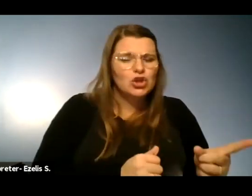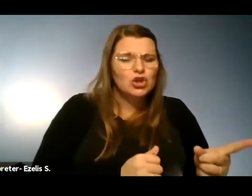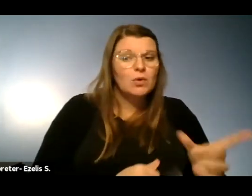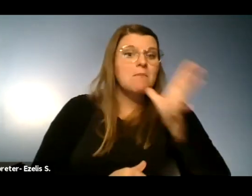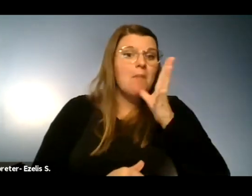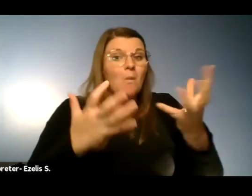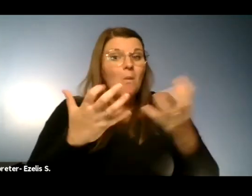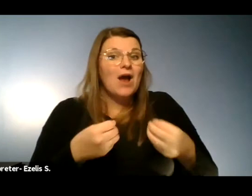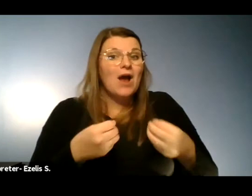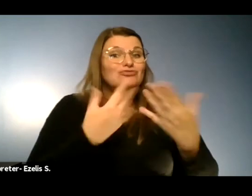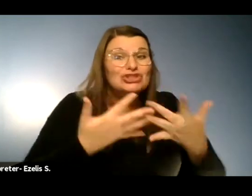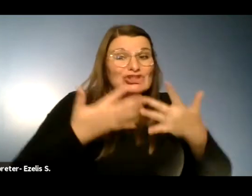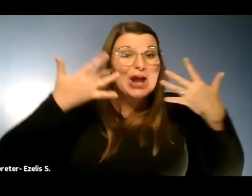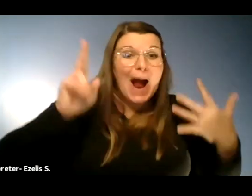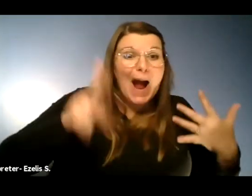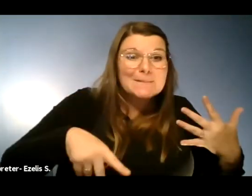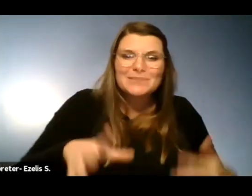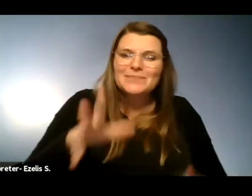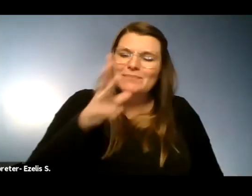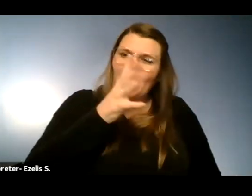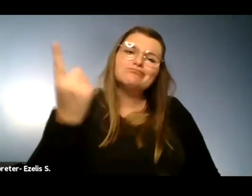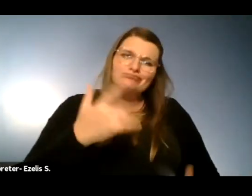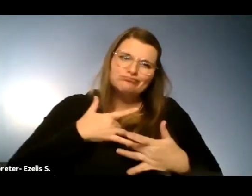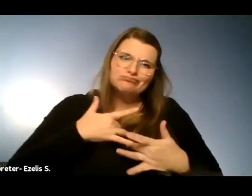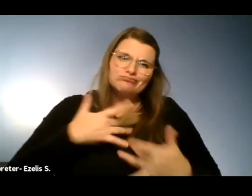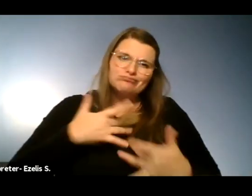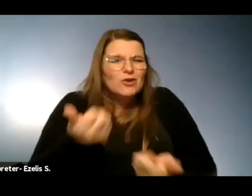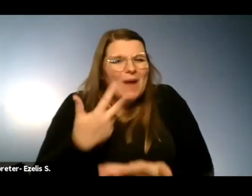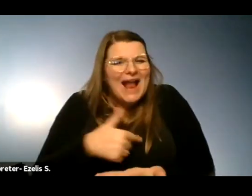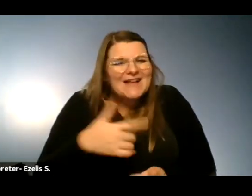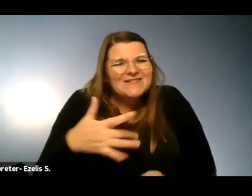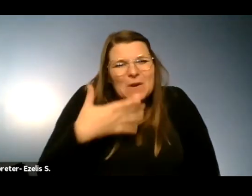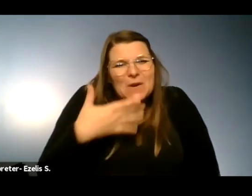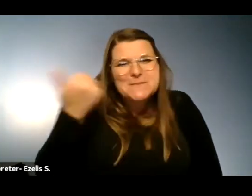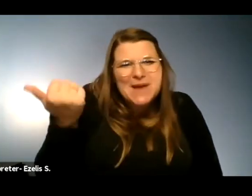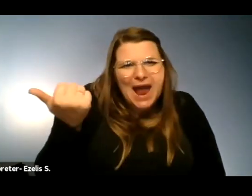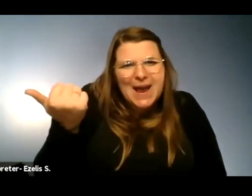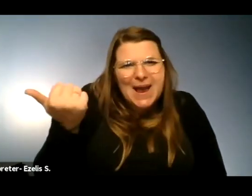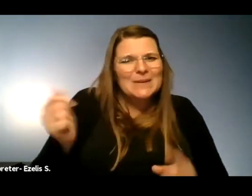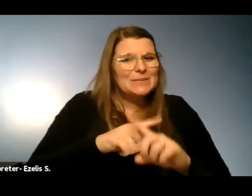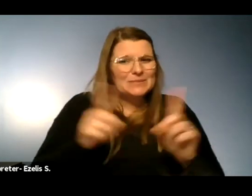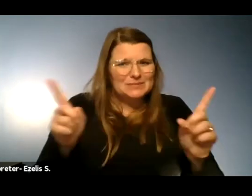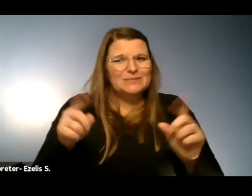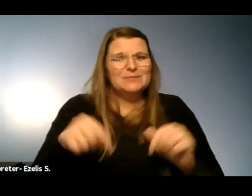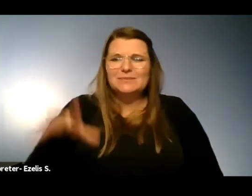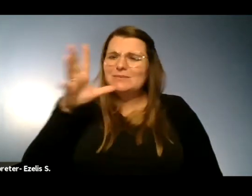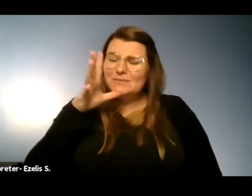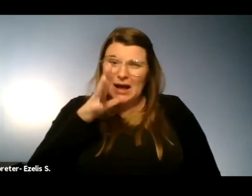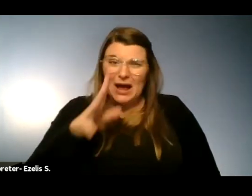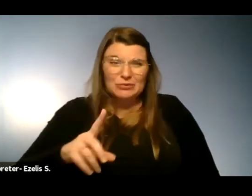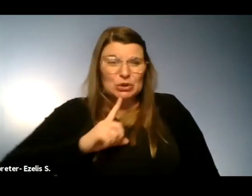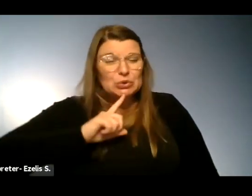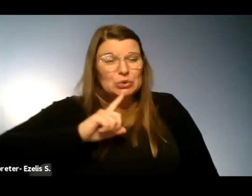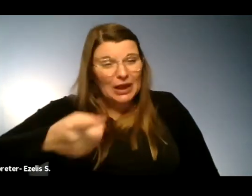cheer him up. Moms want to do that. They want to make us feel better. But is she really recognizing how